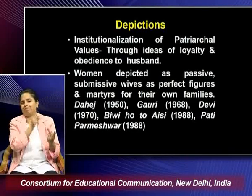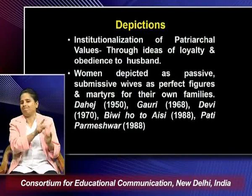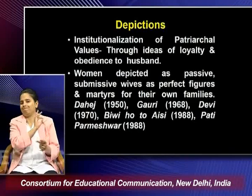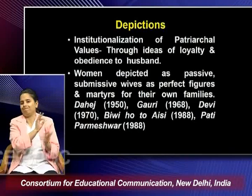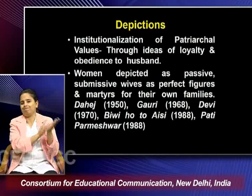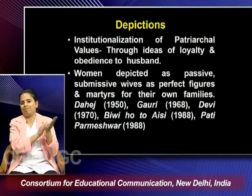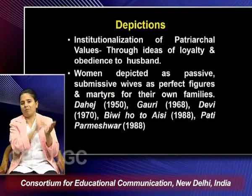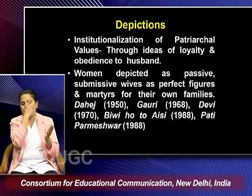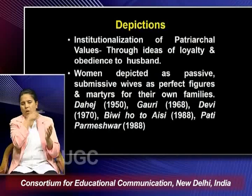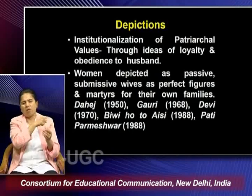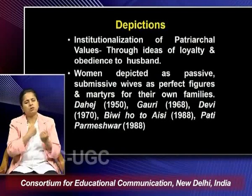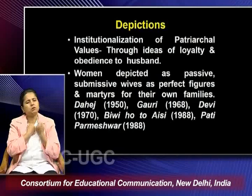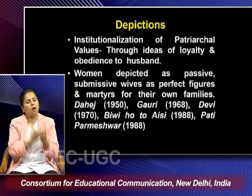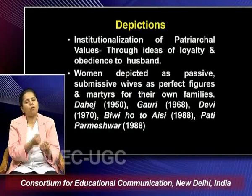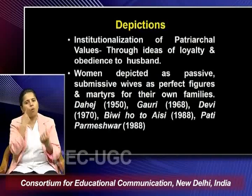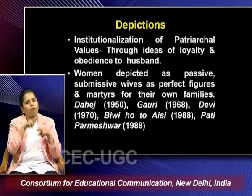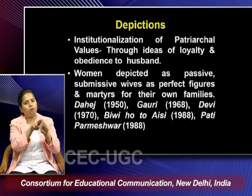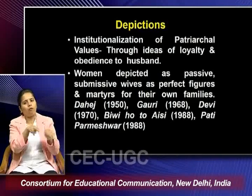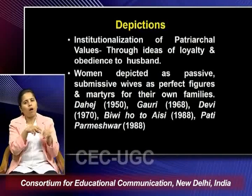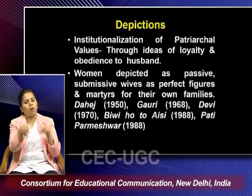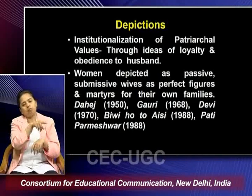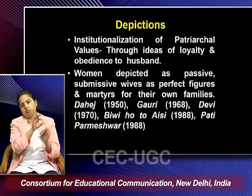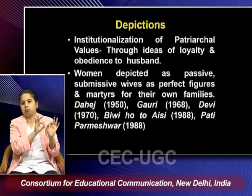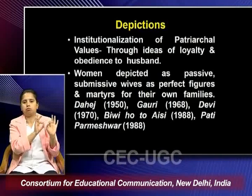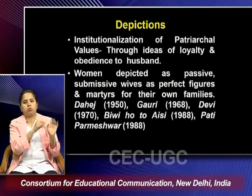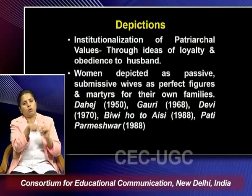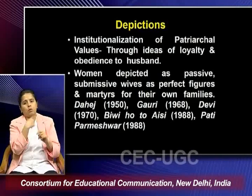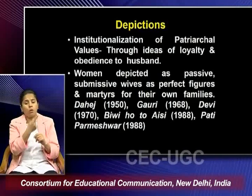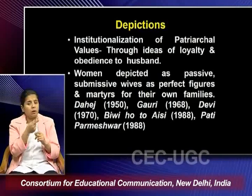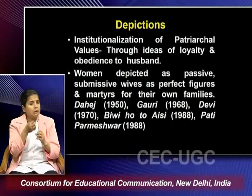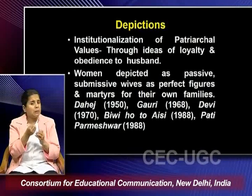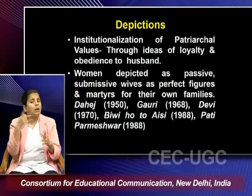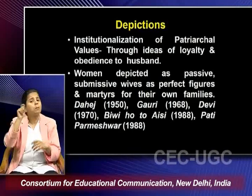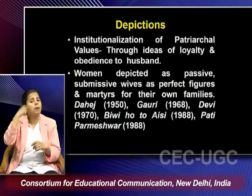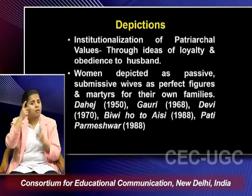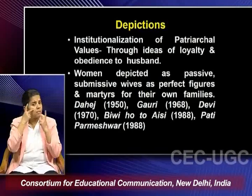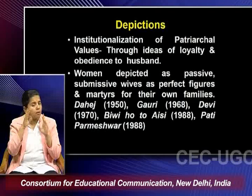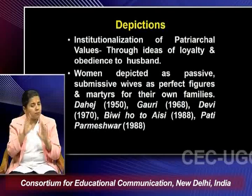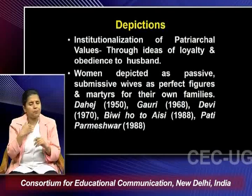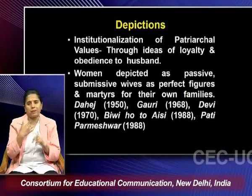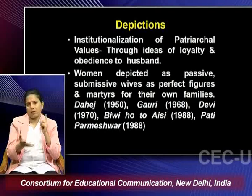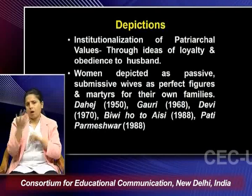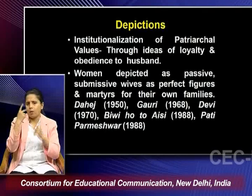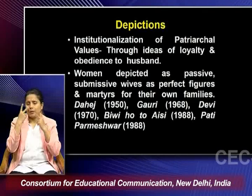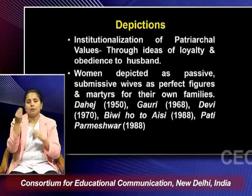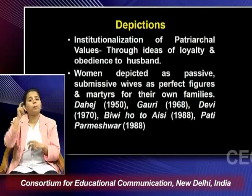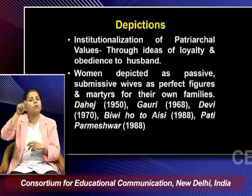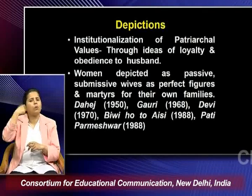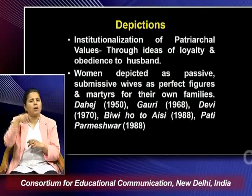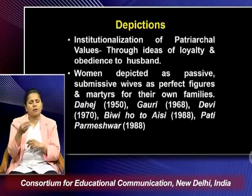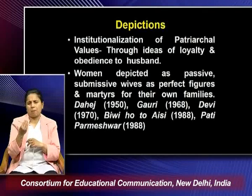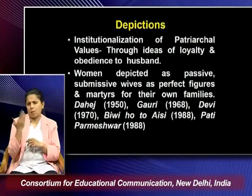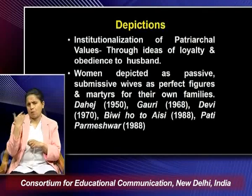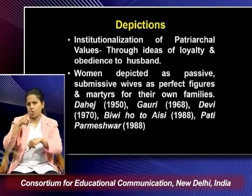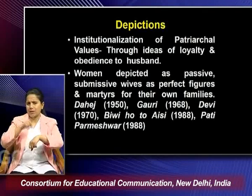for their own families in that sense. And some of the films also, they, even if we find that some of the films of the later